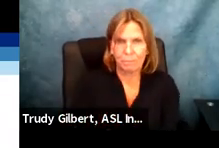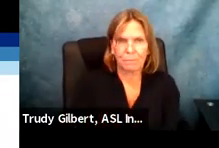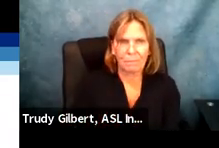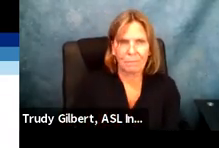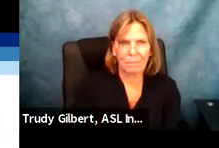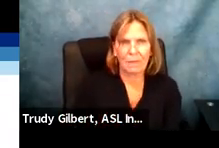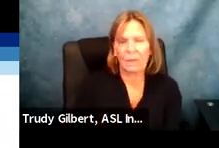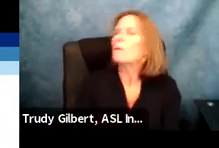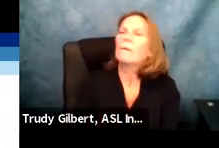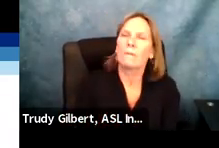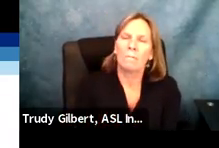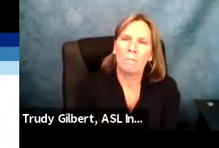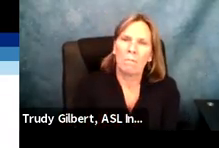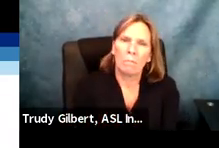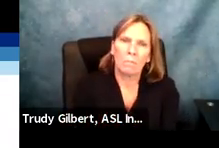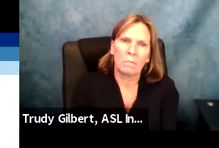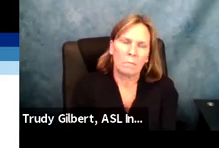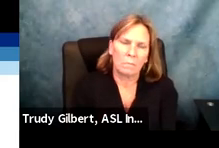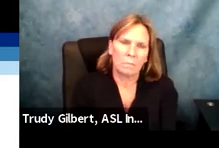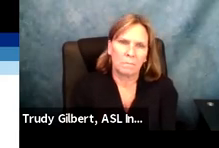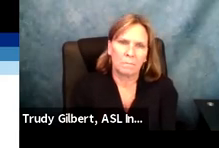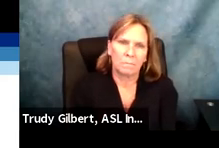COVID-19 vaccine.